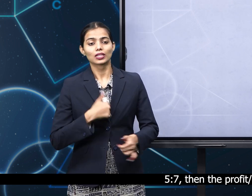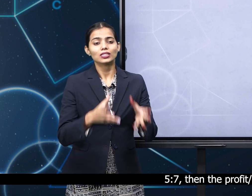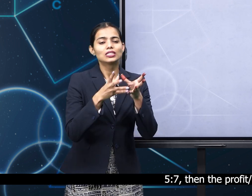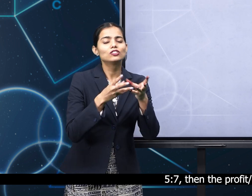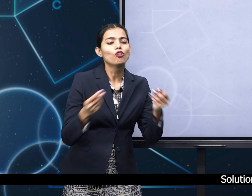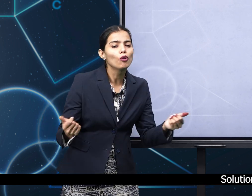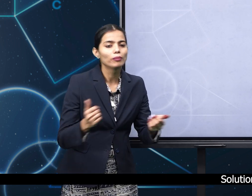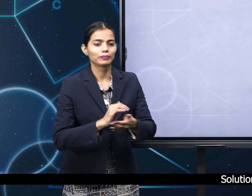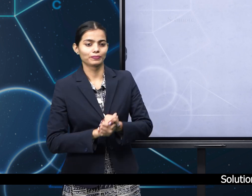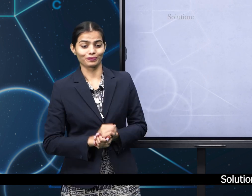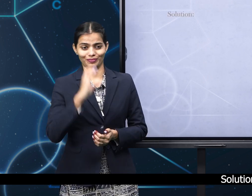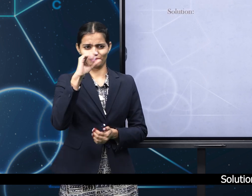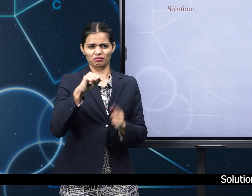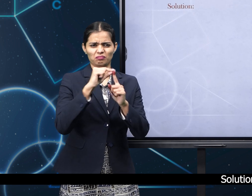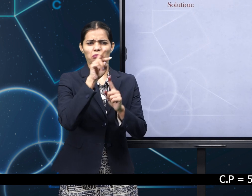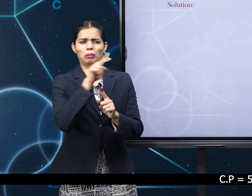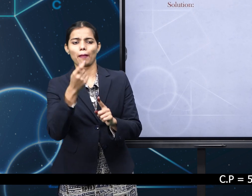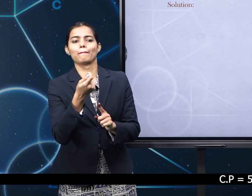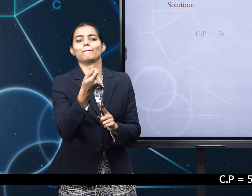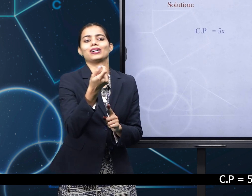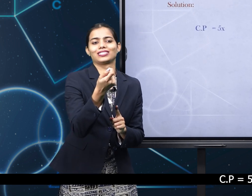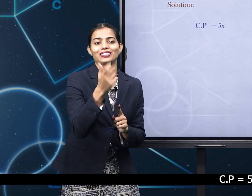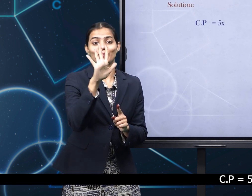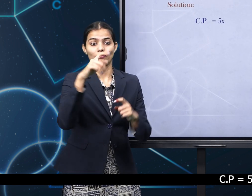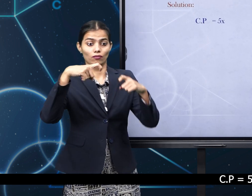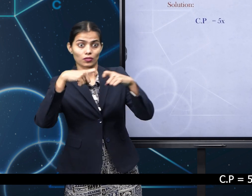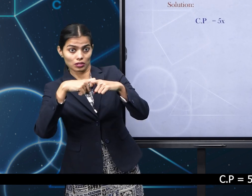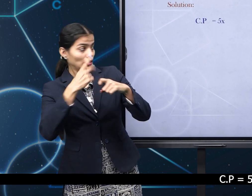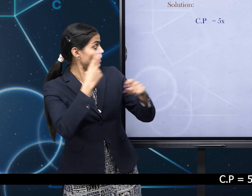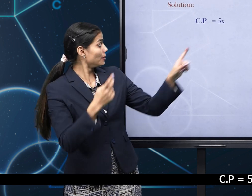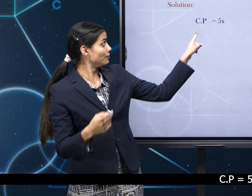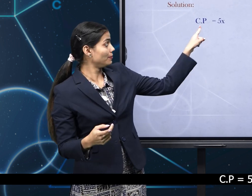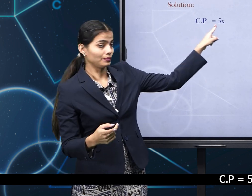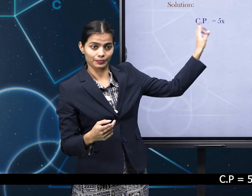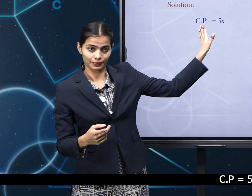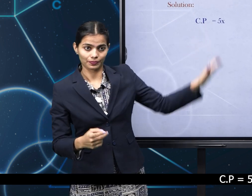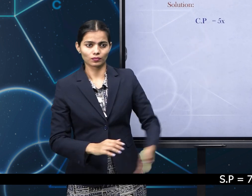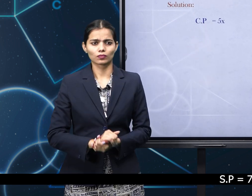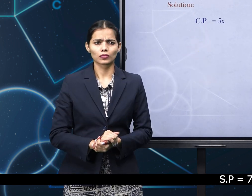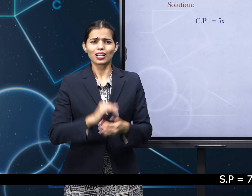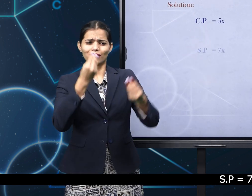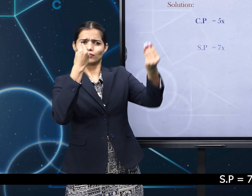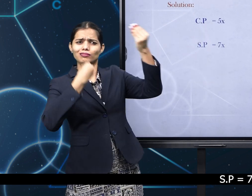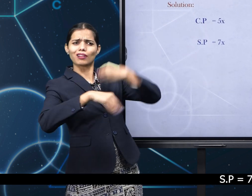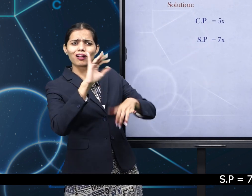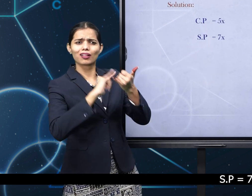Profit. Solution. Solution, is equal to 5x. SP is equal to